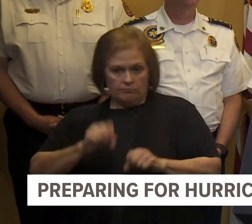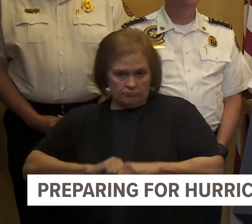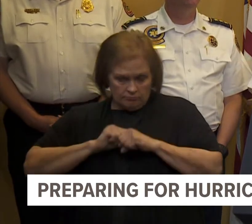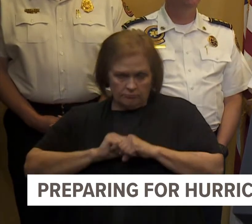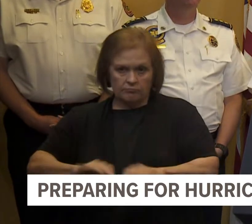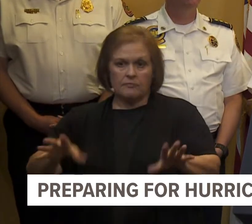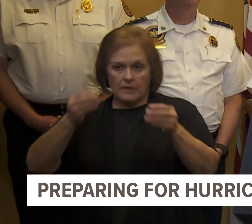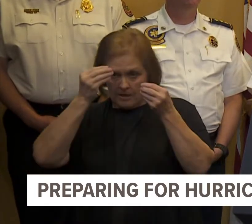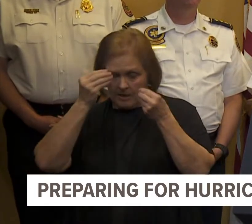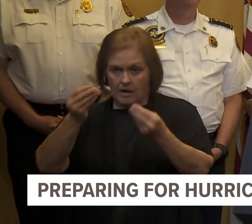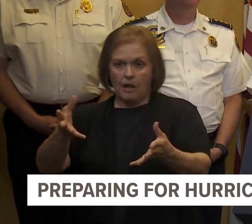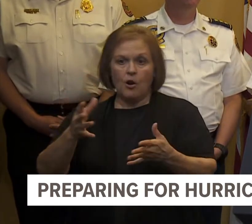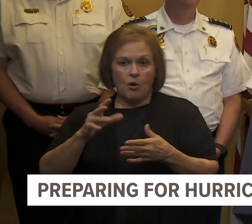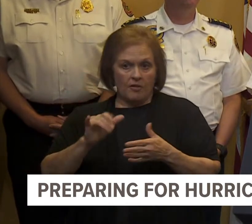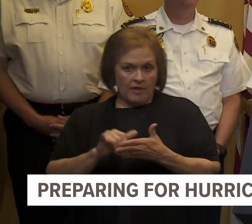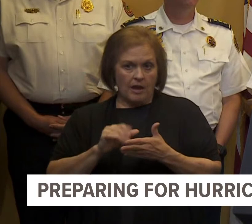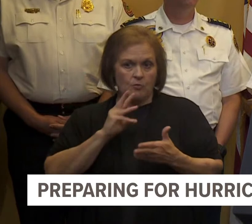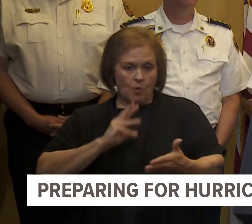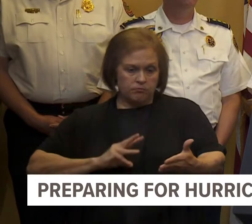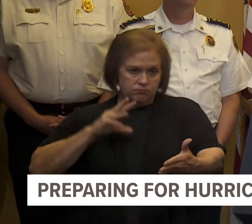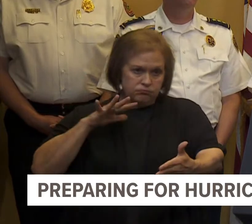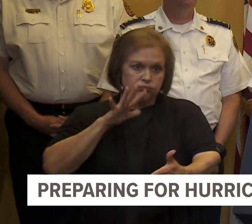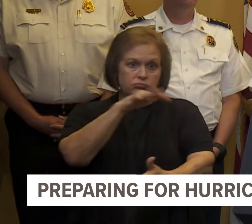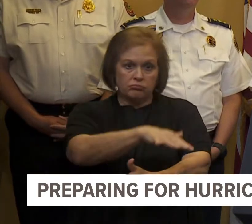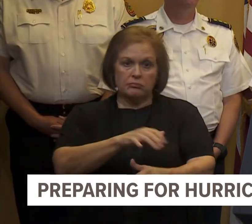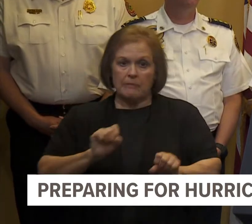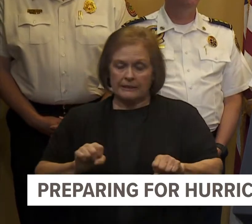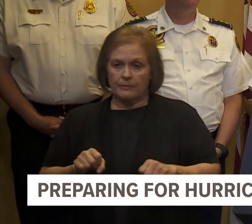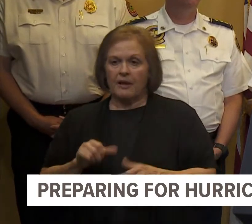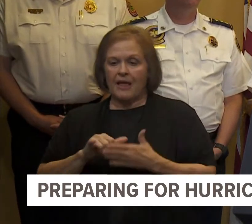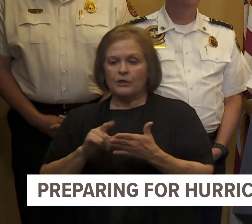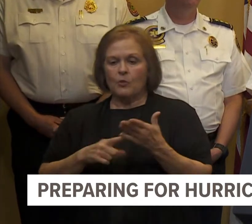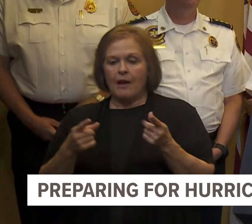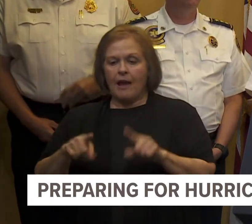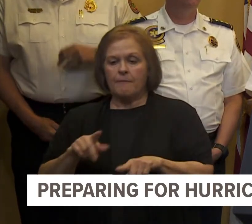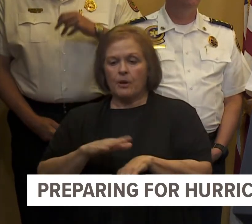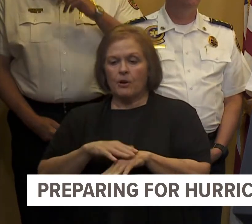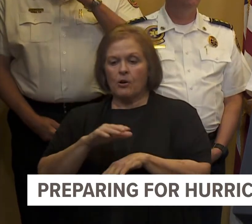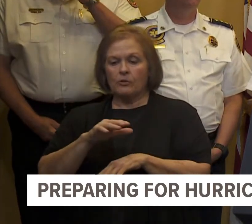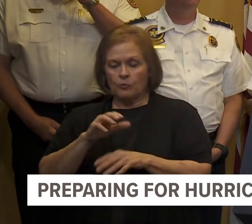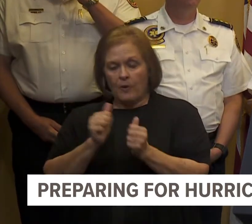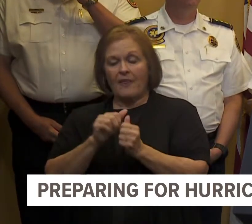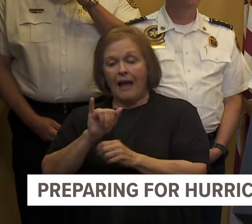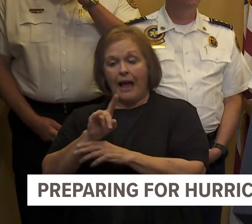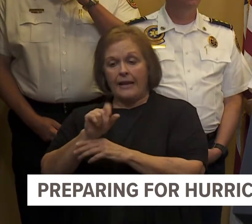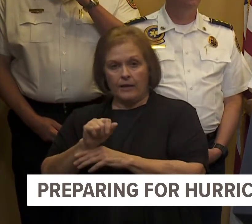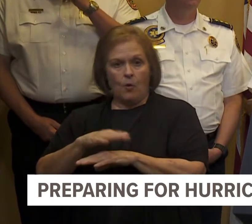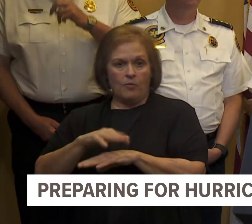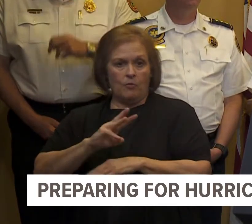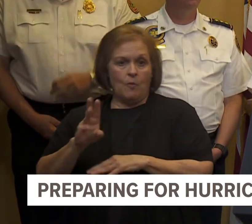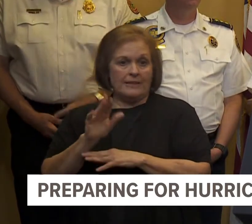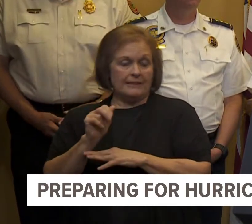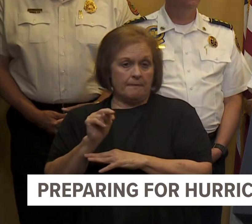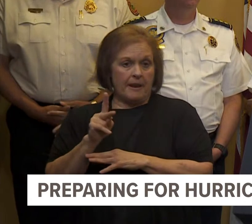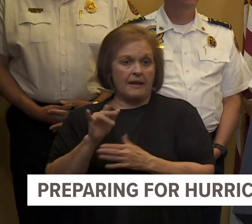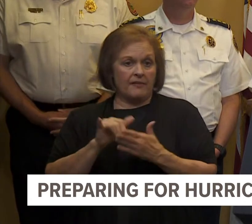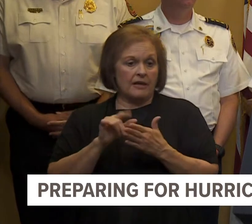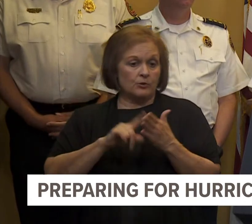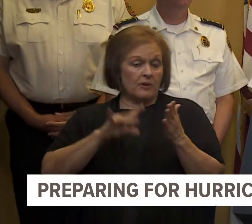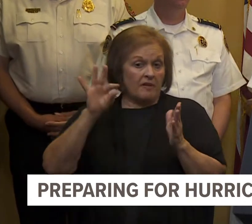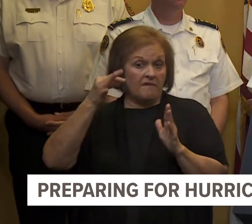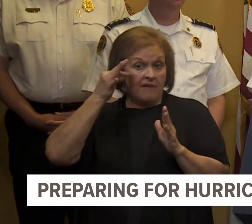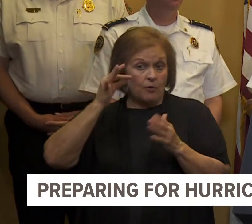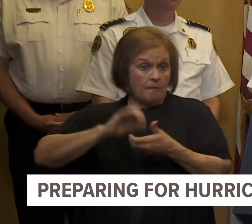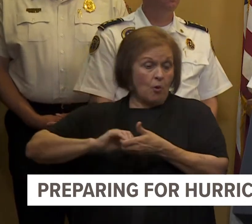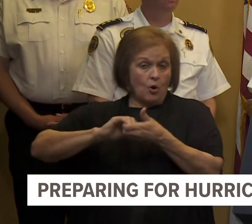inside the levied area, as what happened with Ida on the West Bank. So that's your indication that the federal